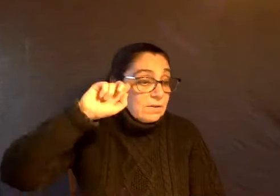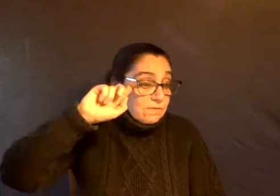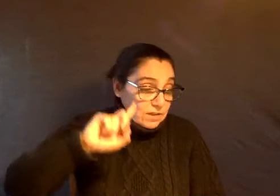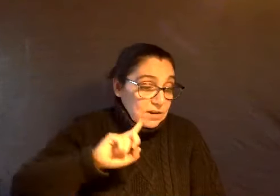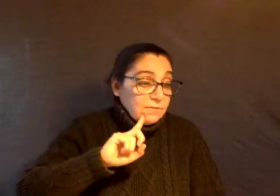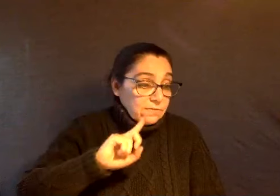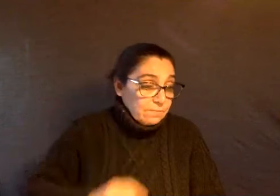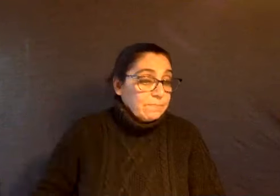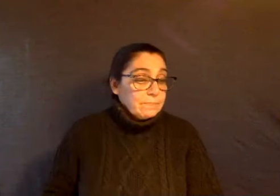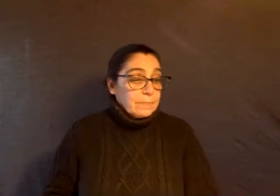For the deaf.